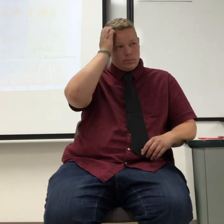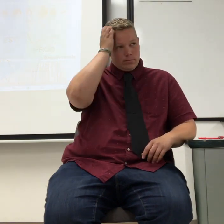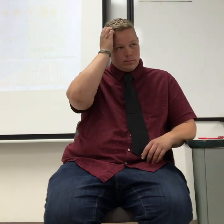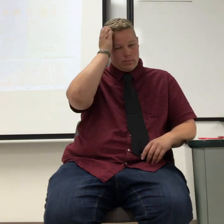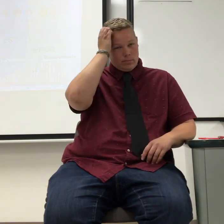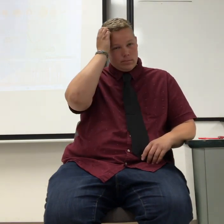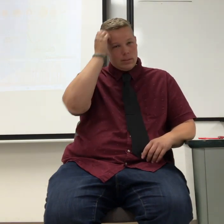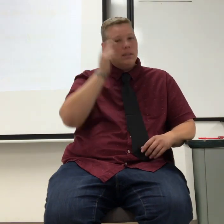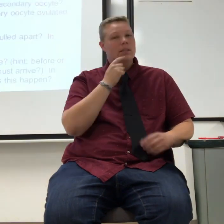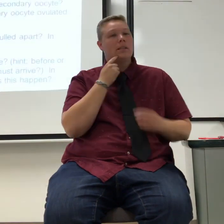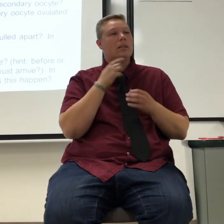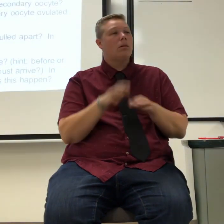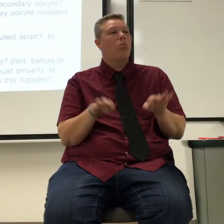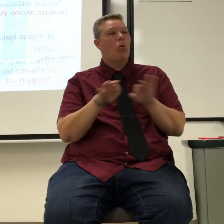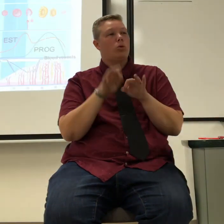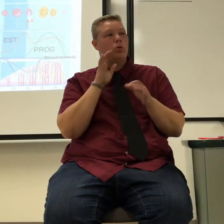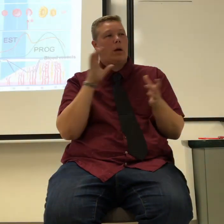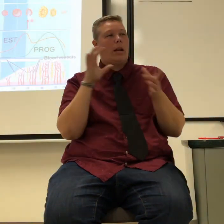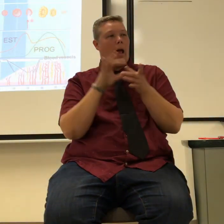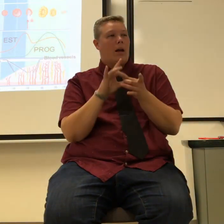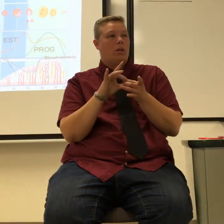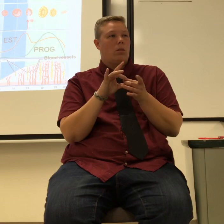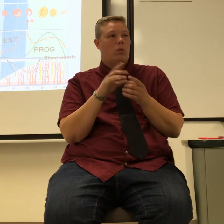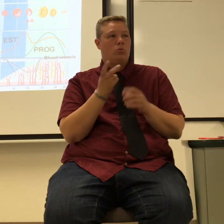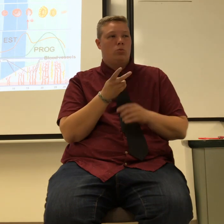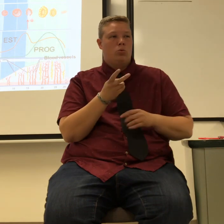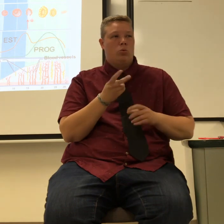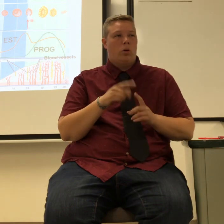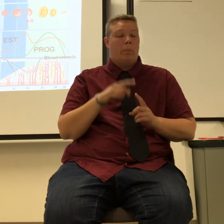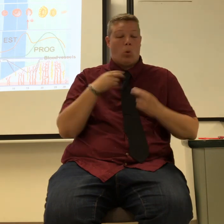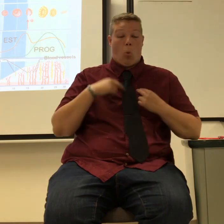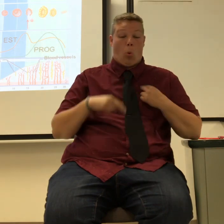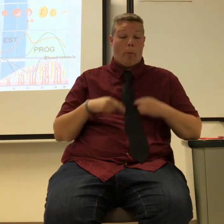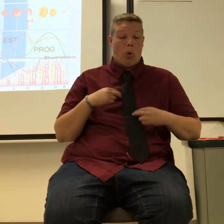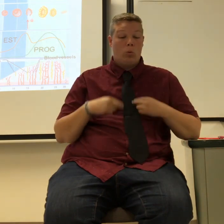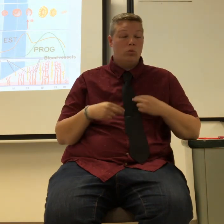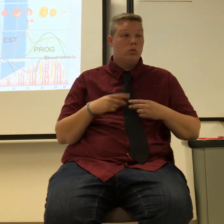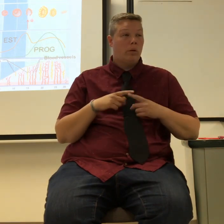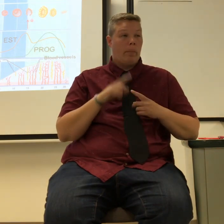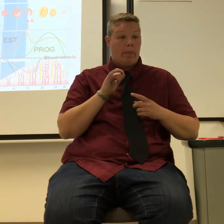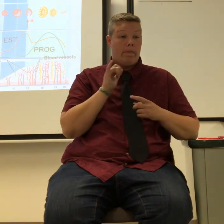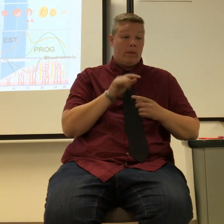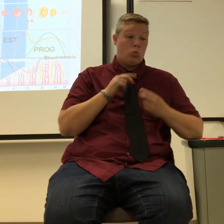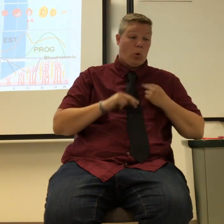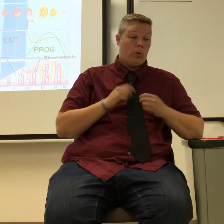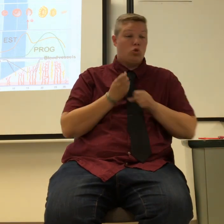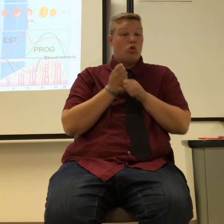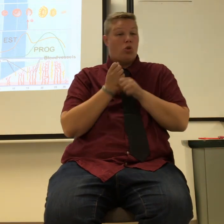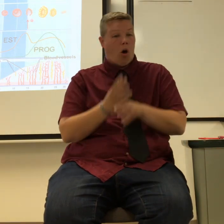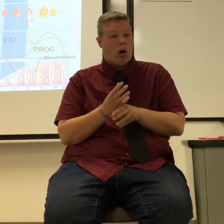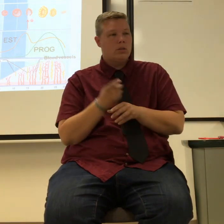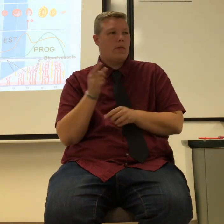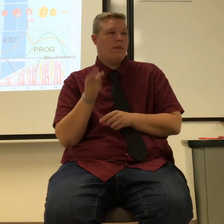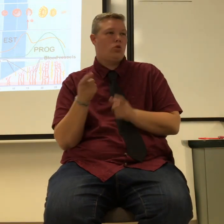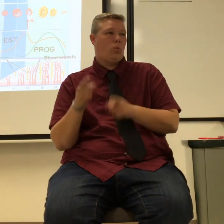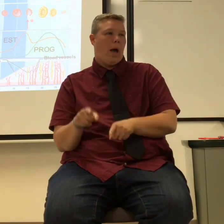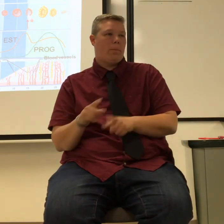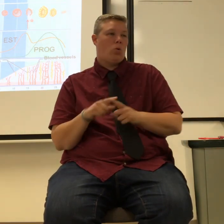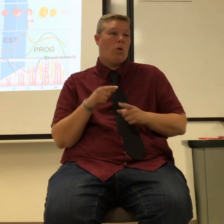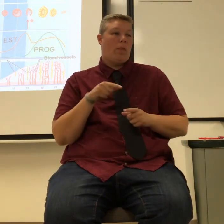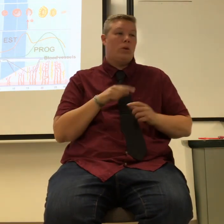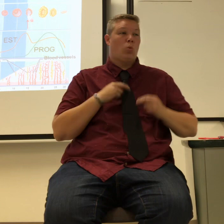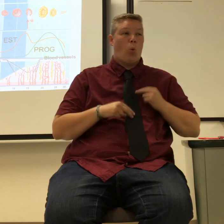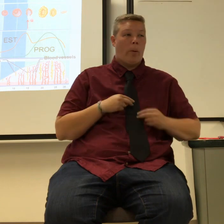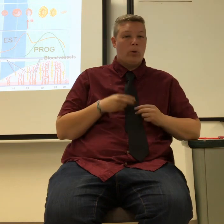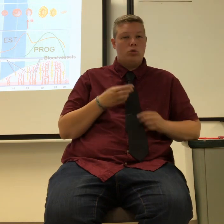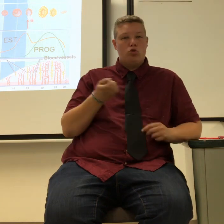When a student writes about the hormones in this hormone causes that. This hormone negative feeds back on that, turns